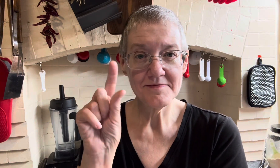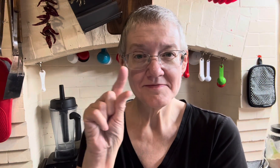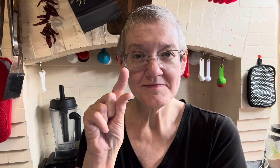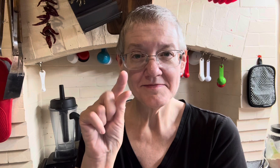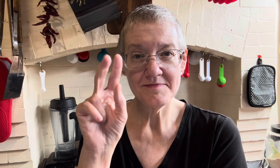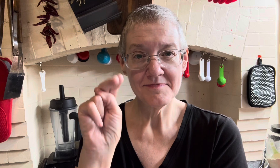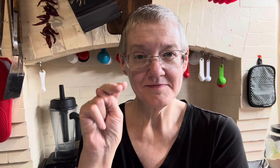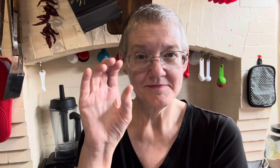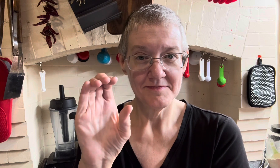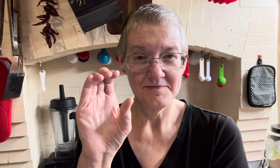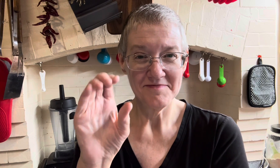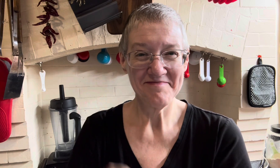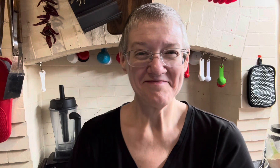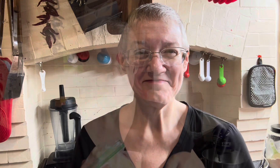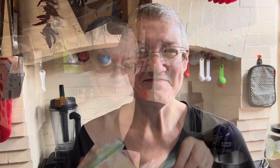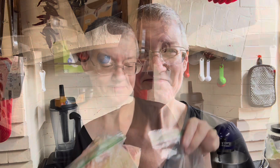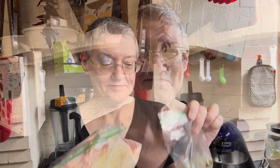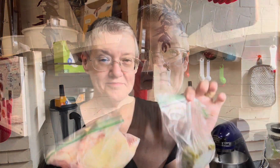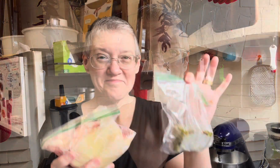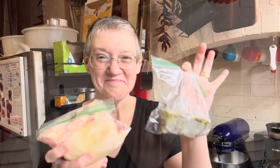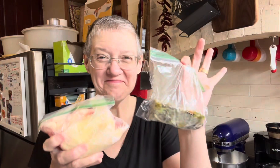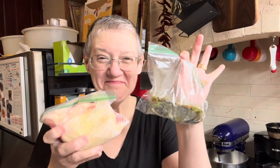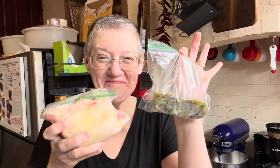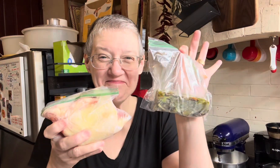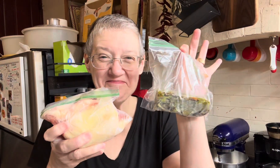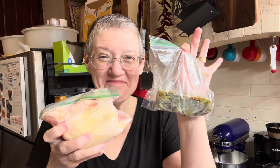16.2 grams of net carbs.